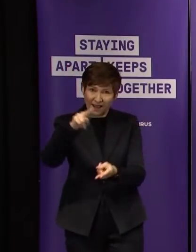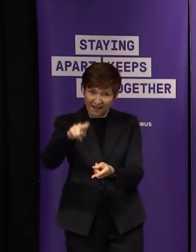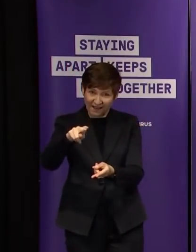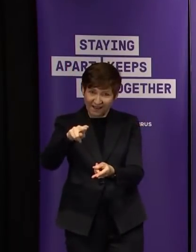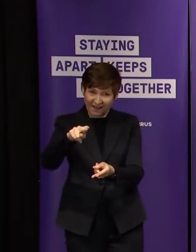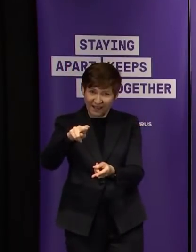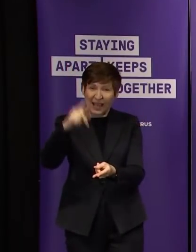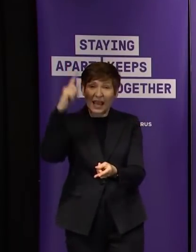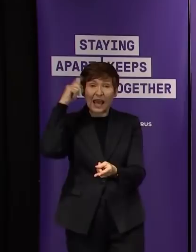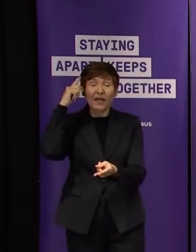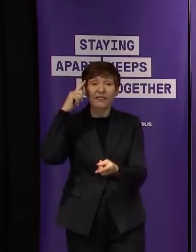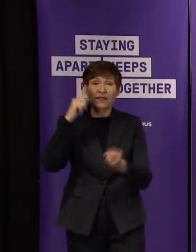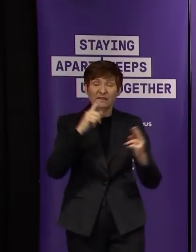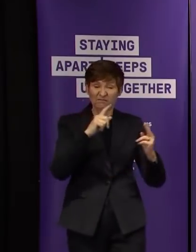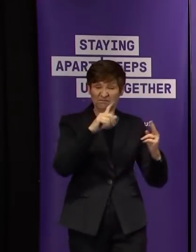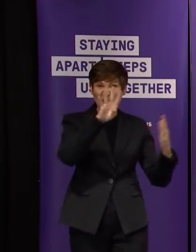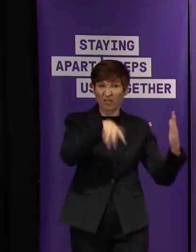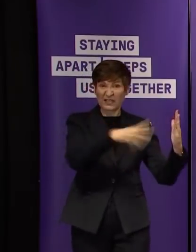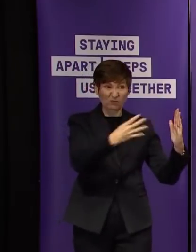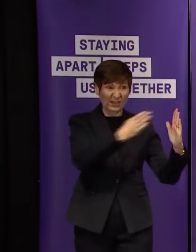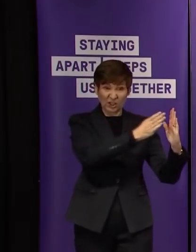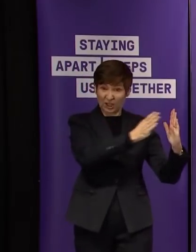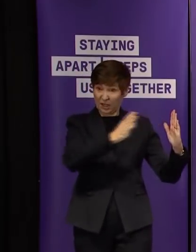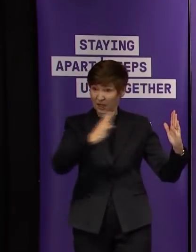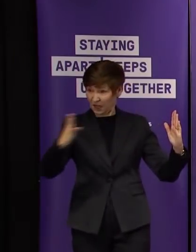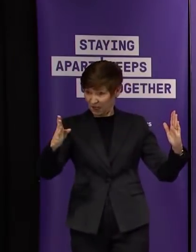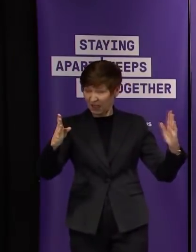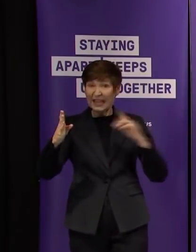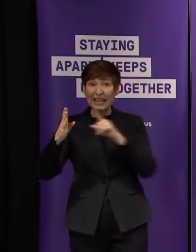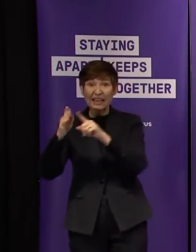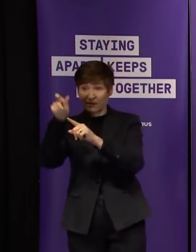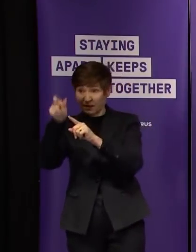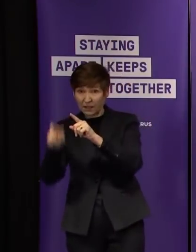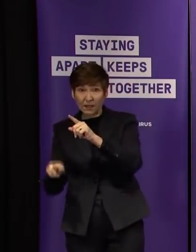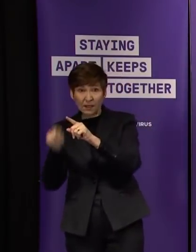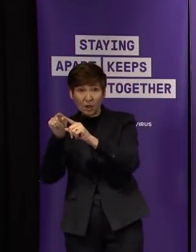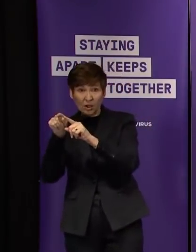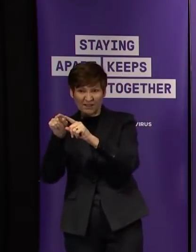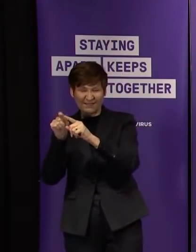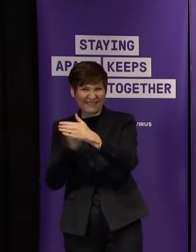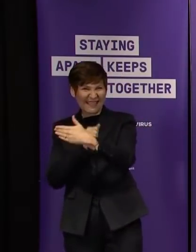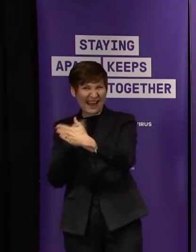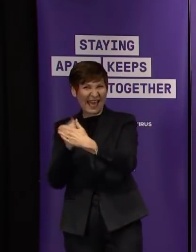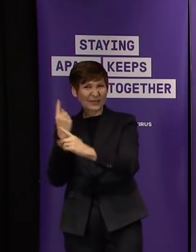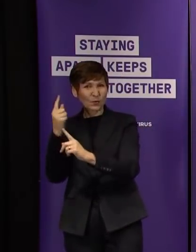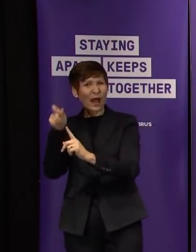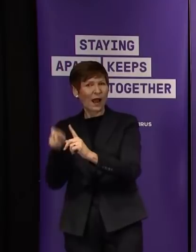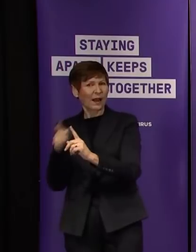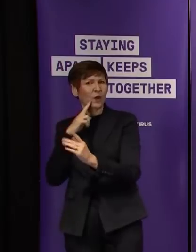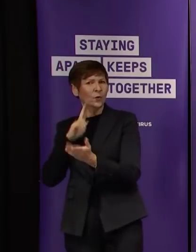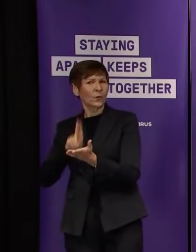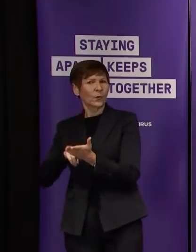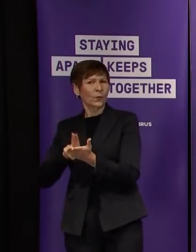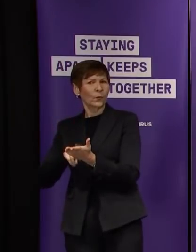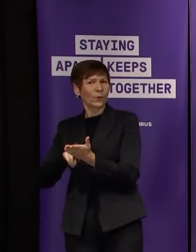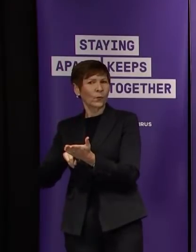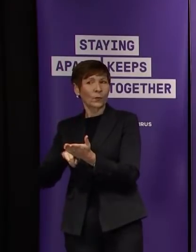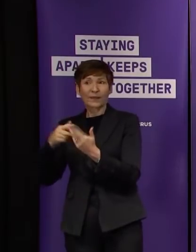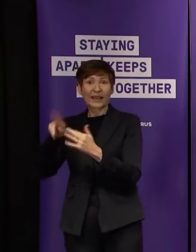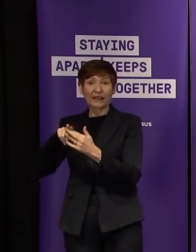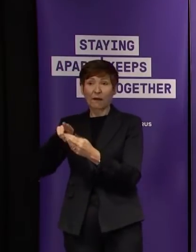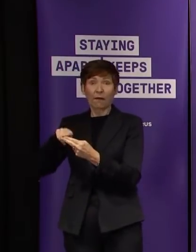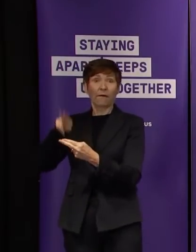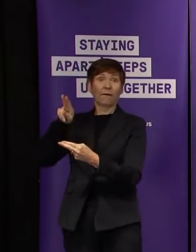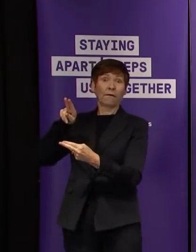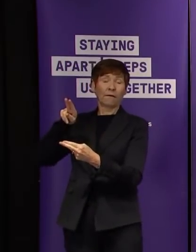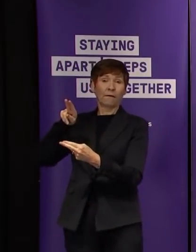outbreak would not be enough for us to then reimpose rules. We are about managing this, but the only way you